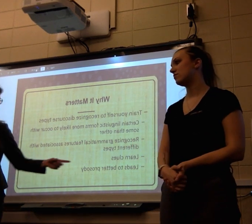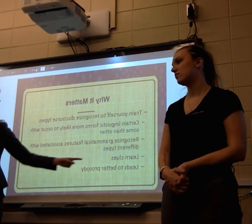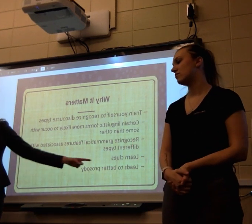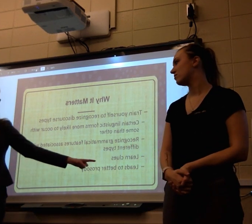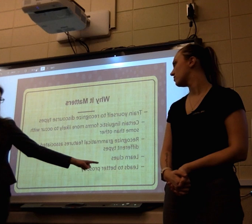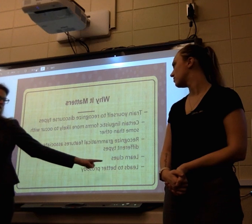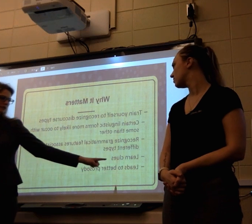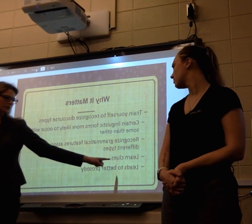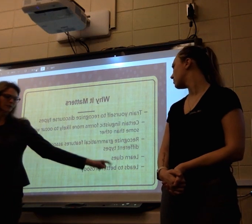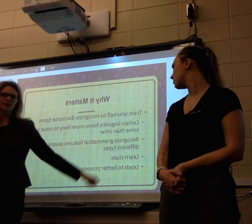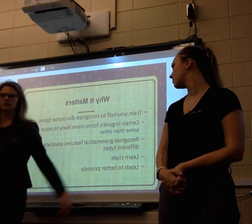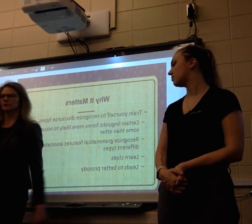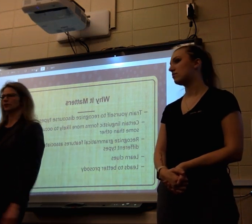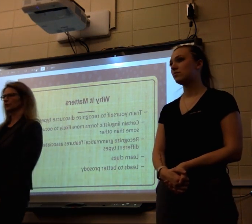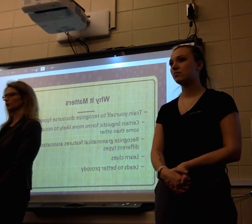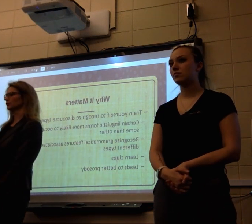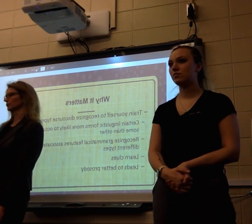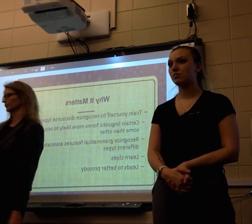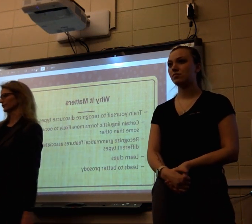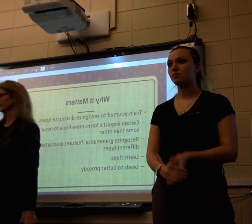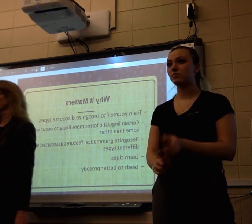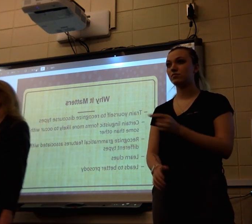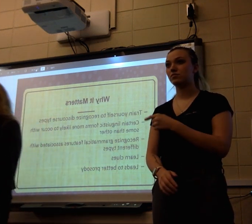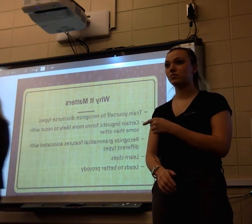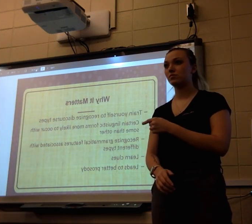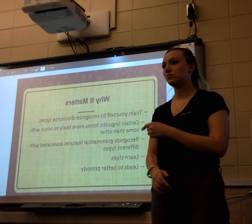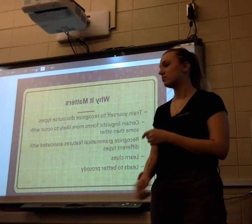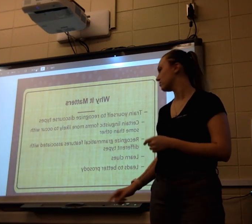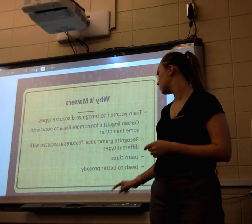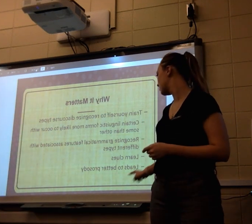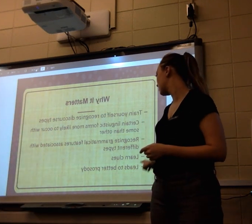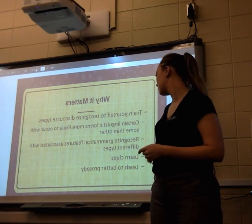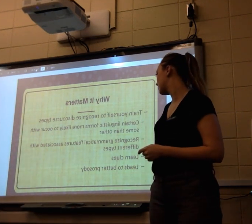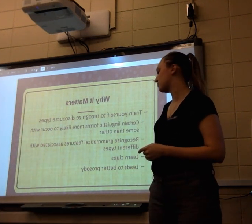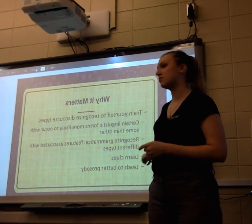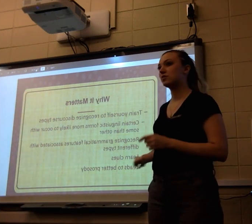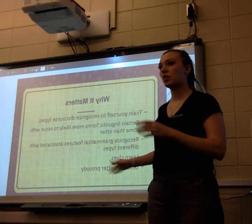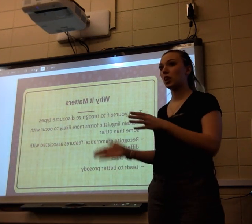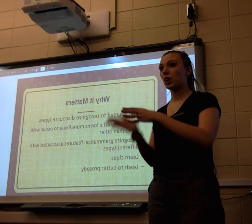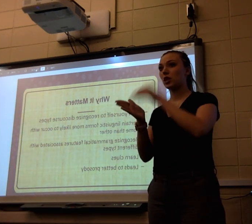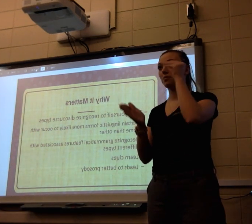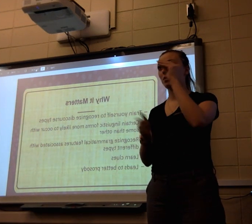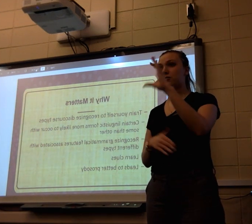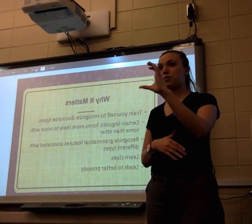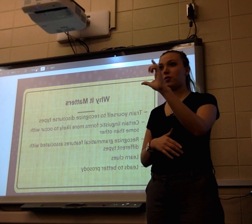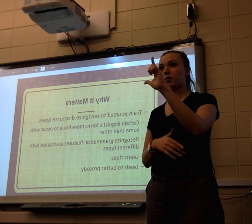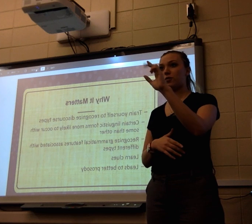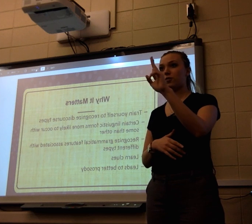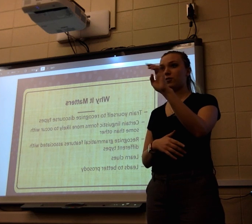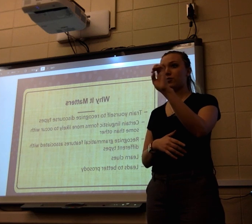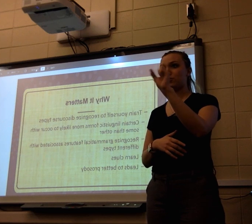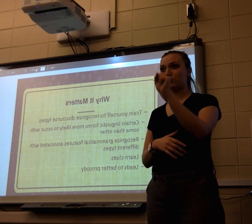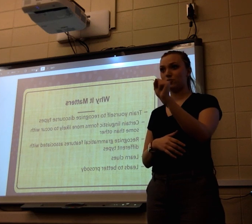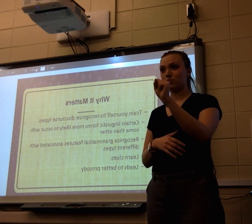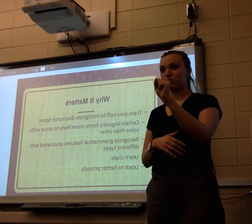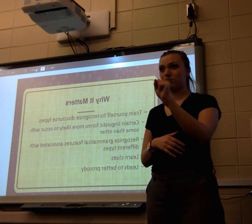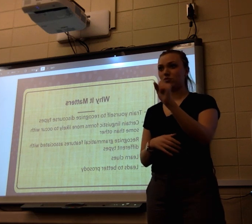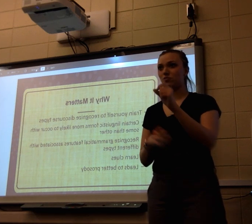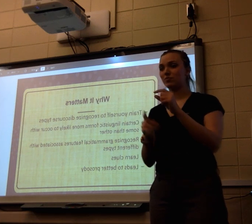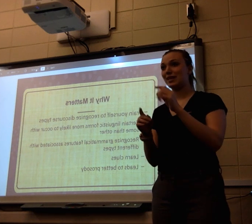We're also going to learn about clues. Okay? There are words in English, and there are signs, for example,